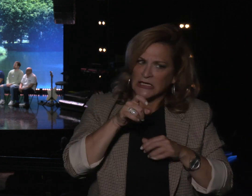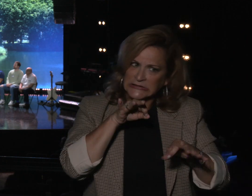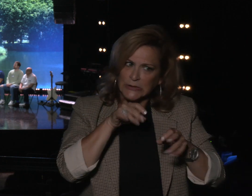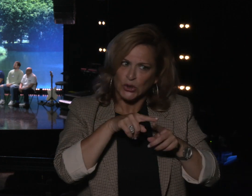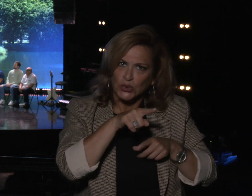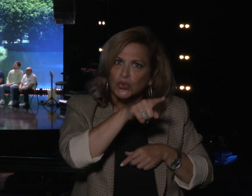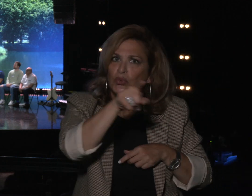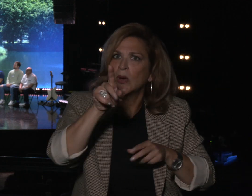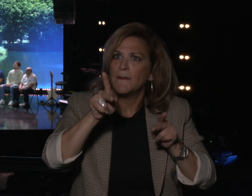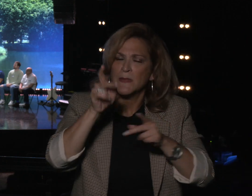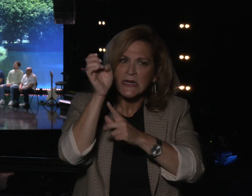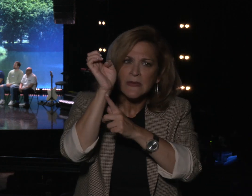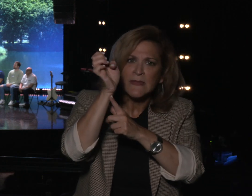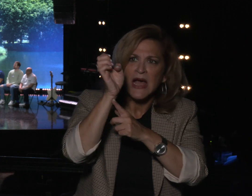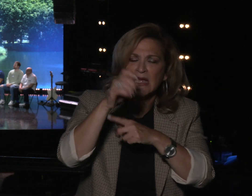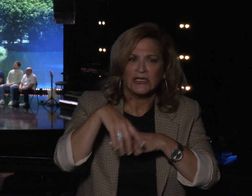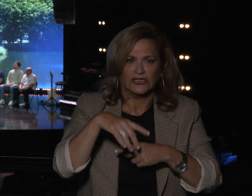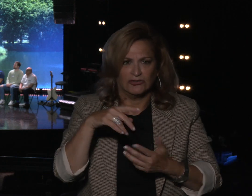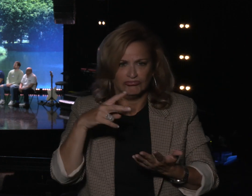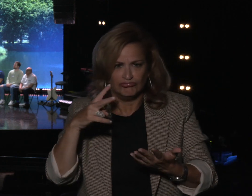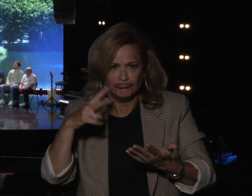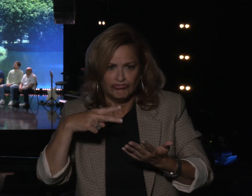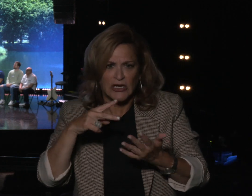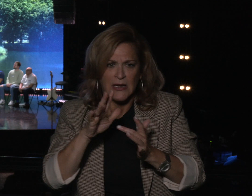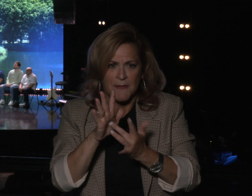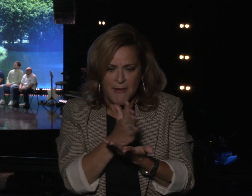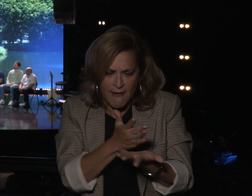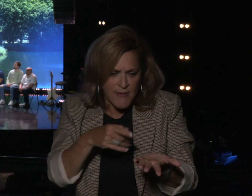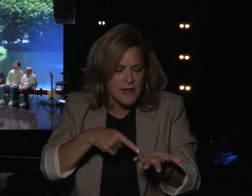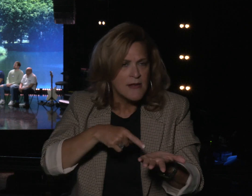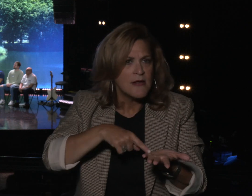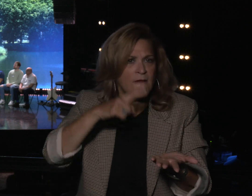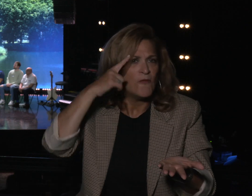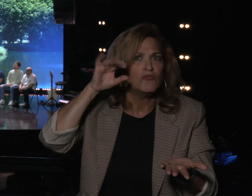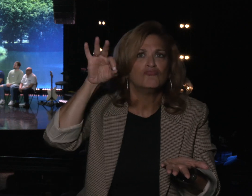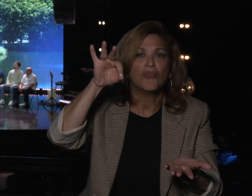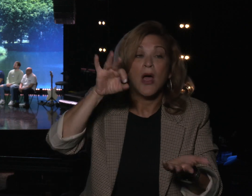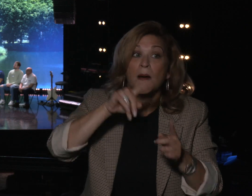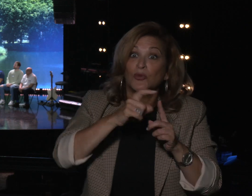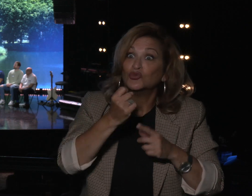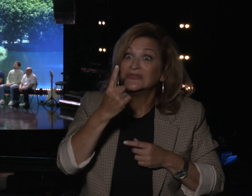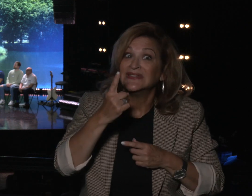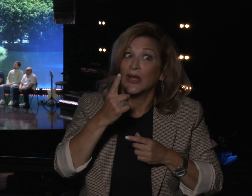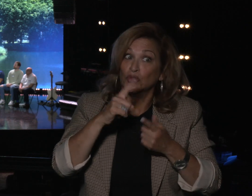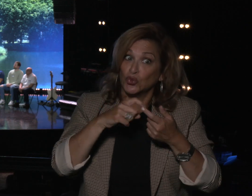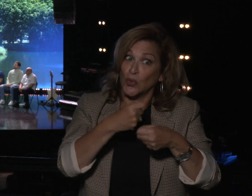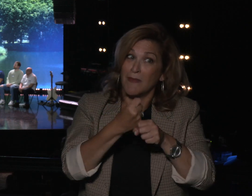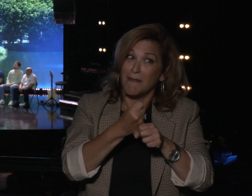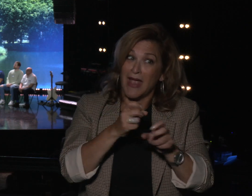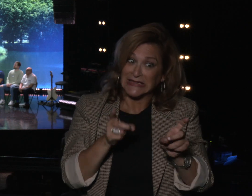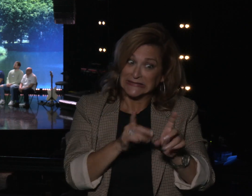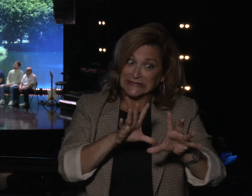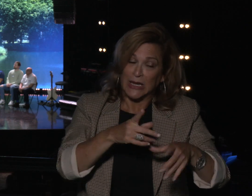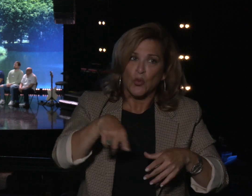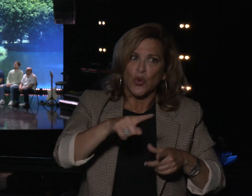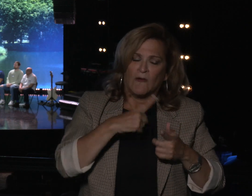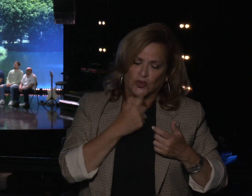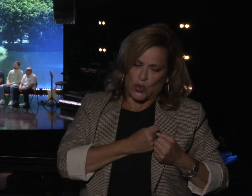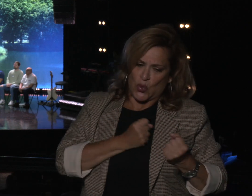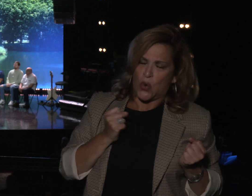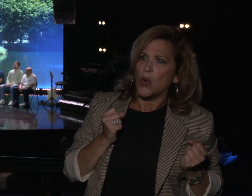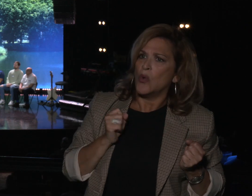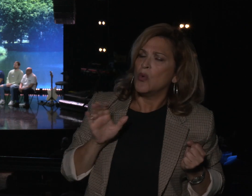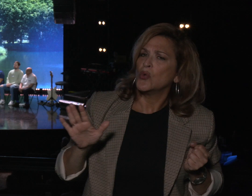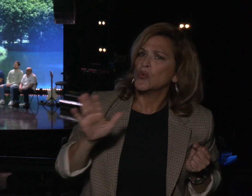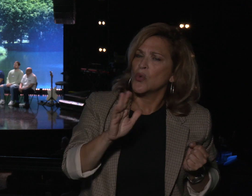got to open up your Bibles. But to make disciples, you got to open up your lives. You got to open up your home. You got to be transparent. You got to do life